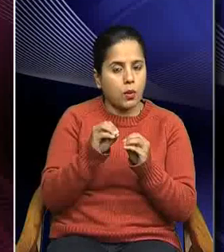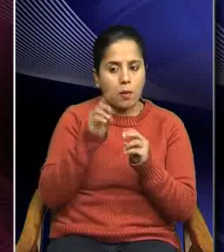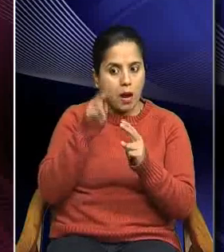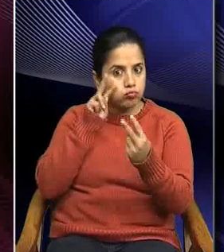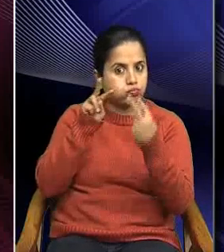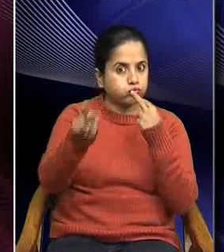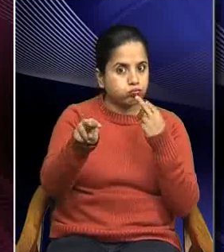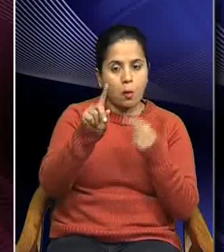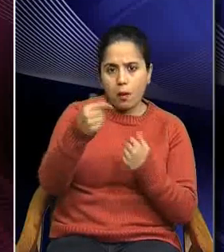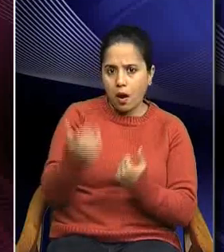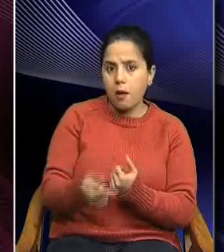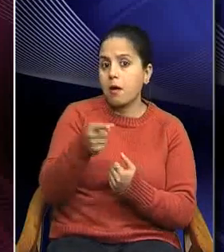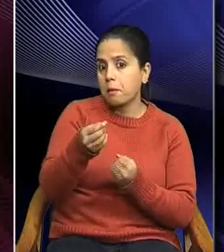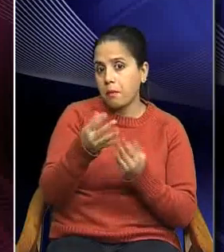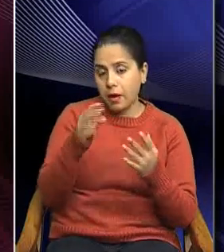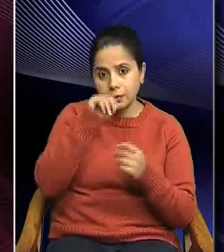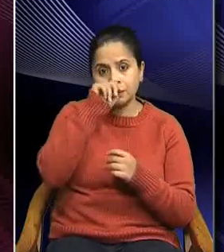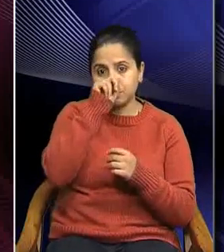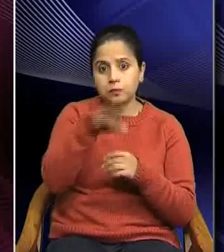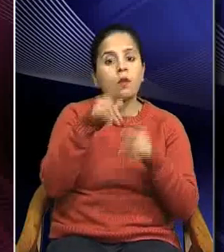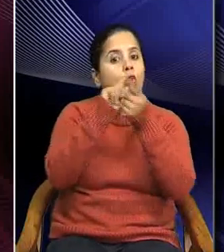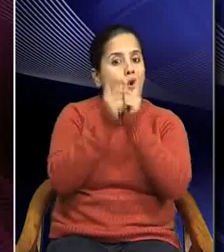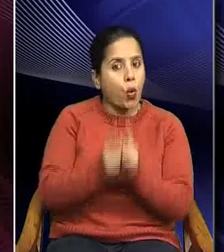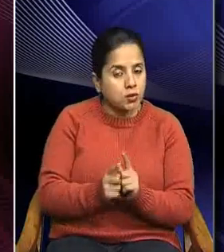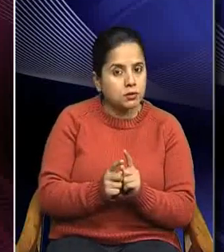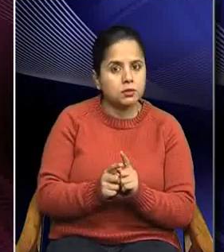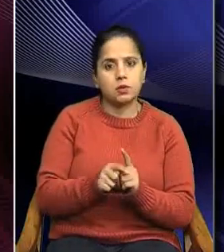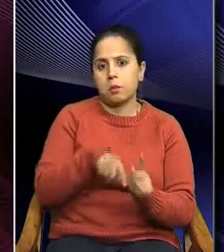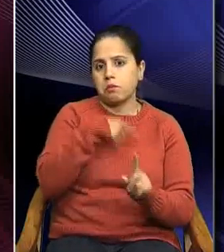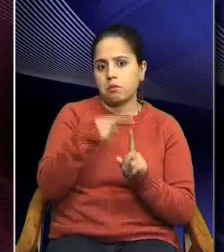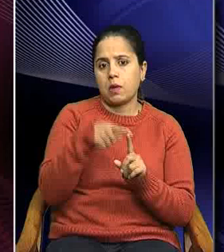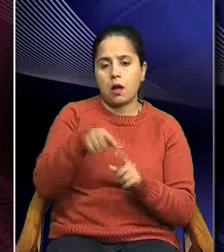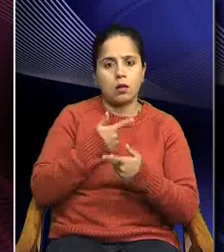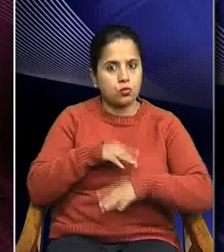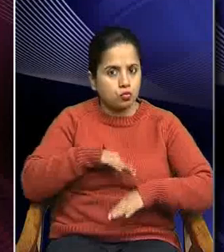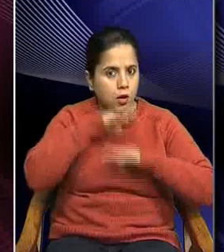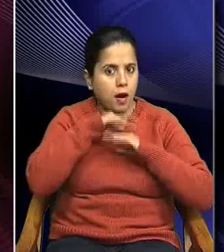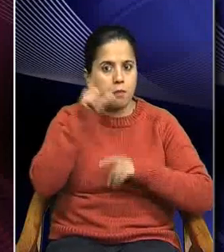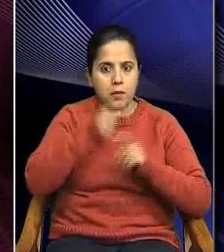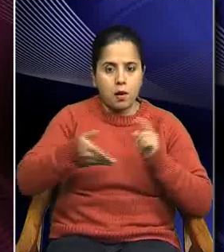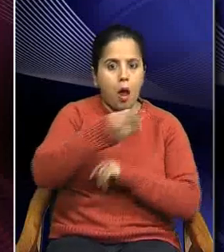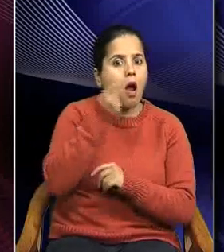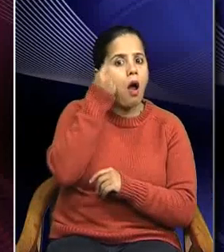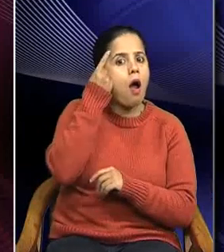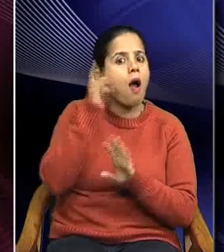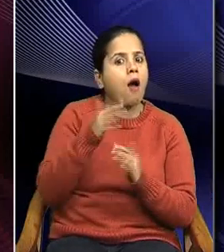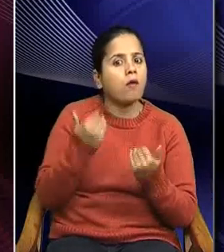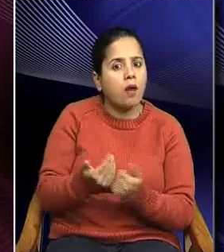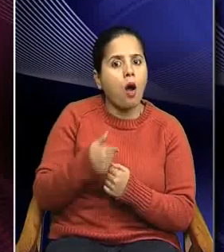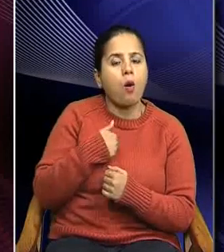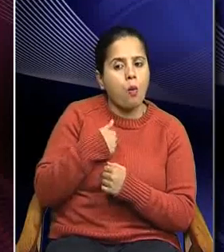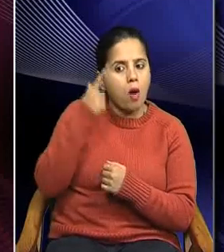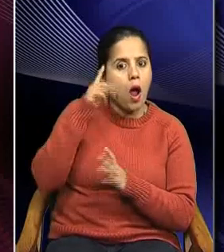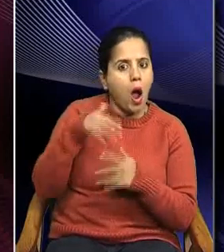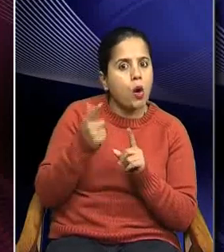did accord a lot of logic and satisfaction to mankind, and therefore